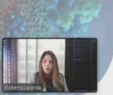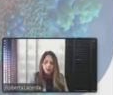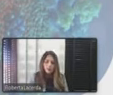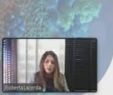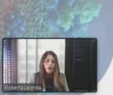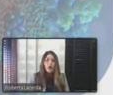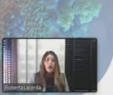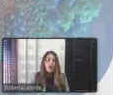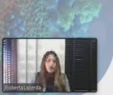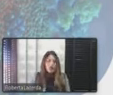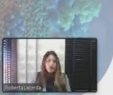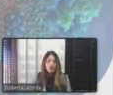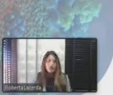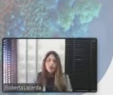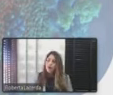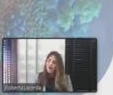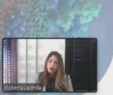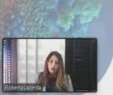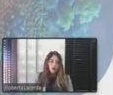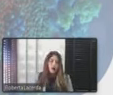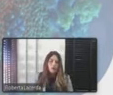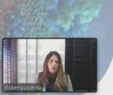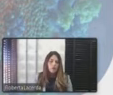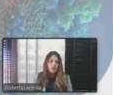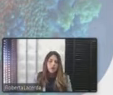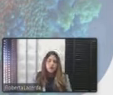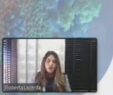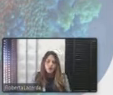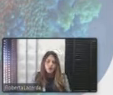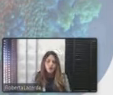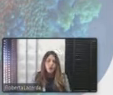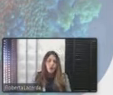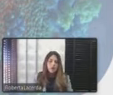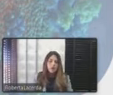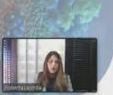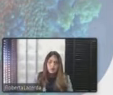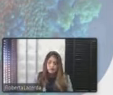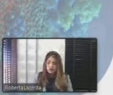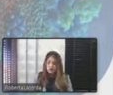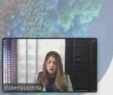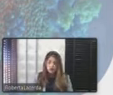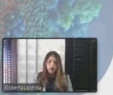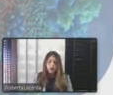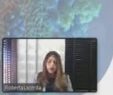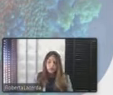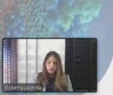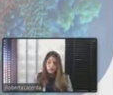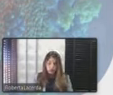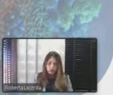and Copernicus, was accused of the following crimes: sustain opinions contrary to the